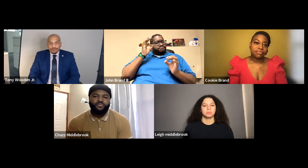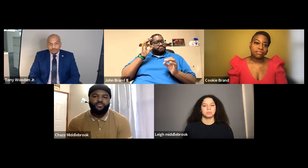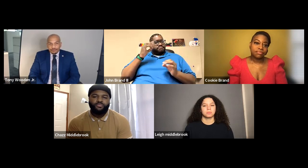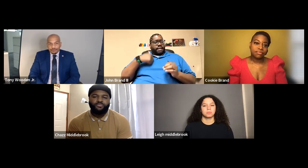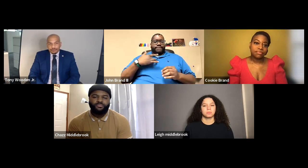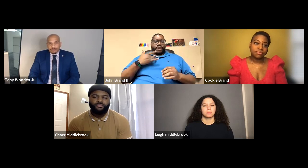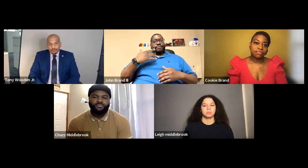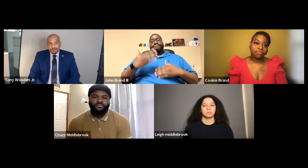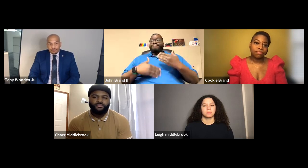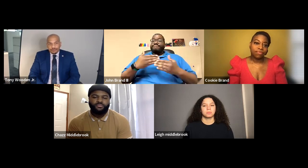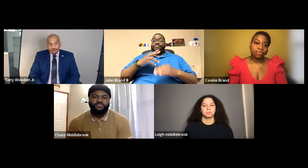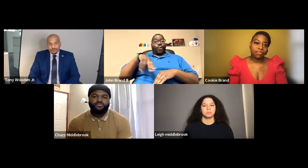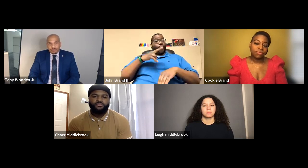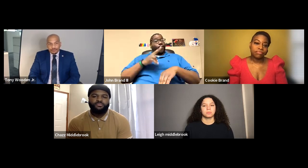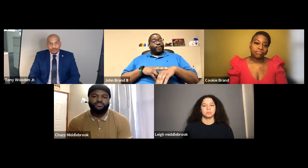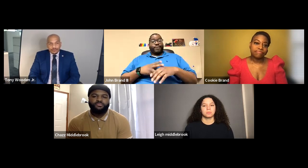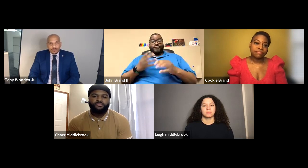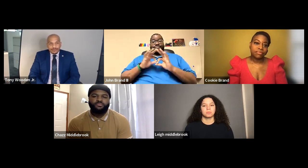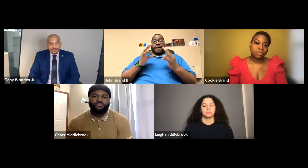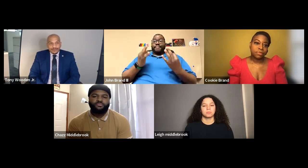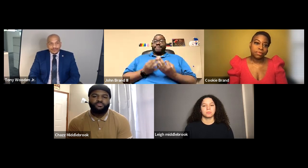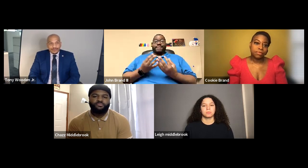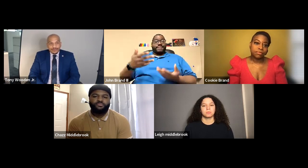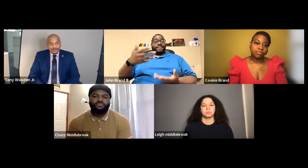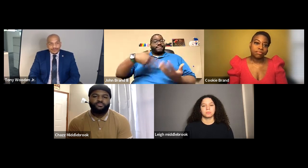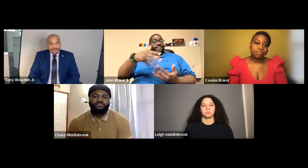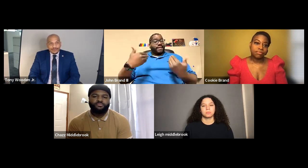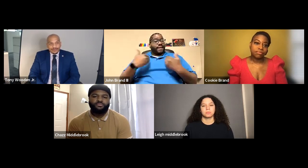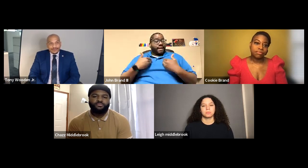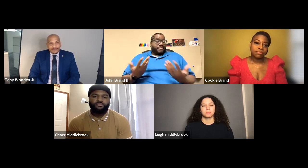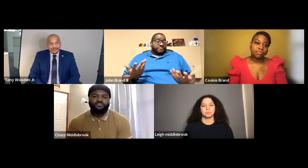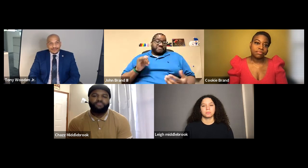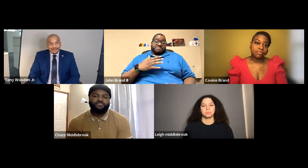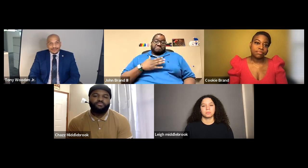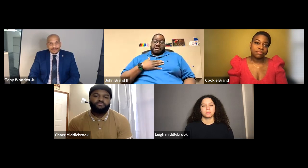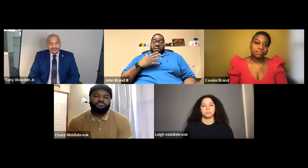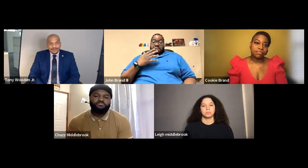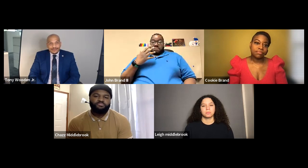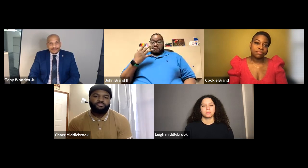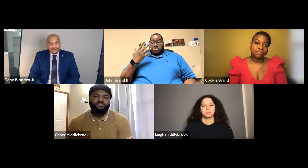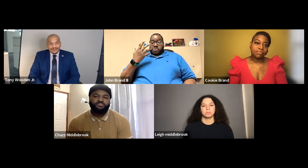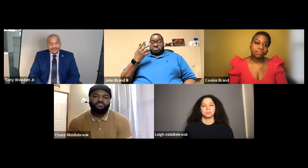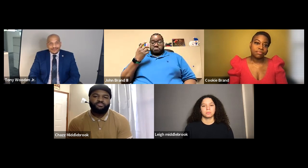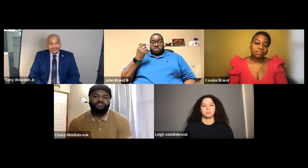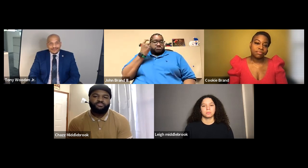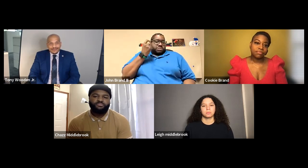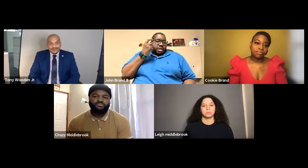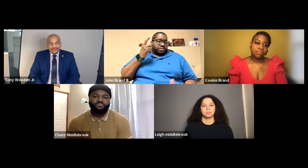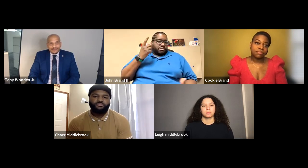way, shape, or form, they never made it known. You know, we just went on life, hanging out, going through school experience